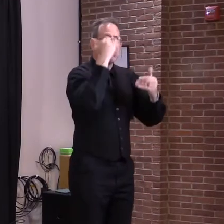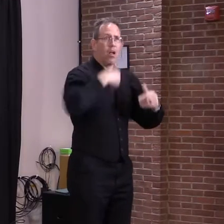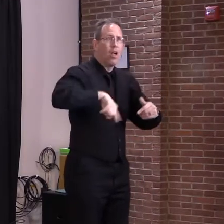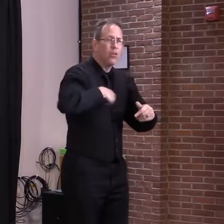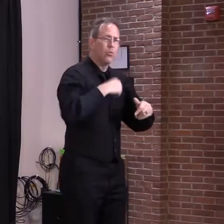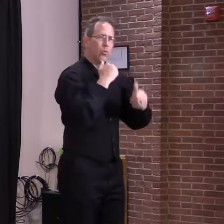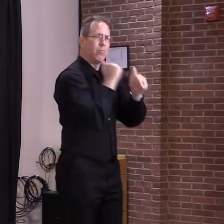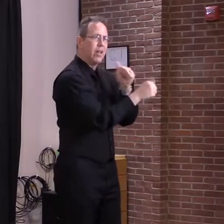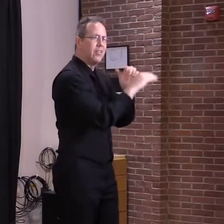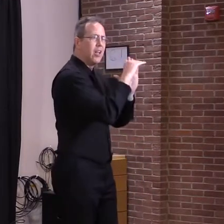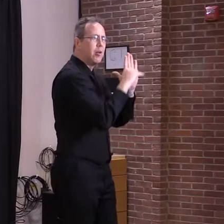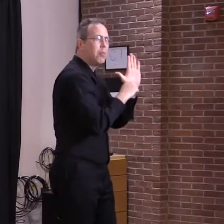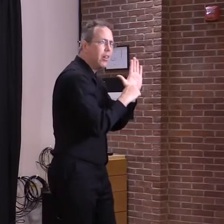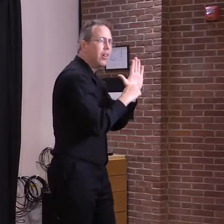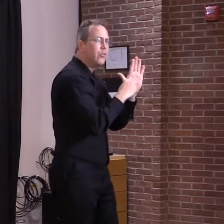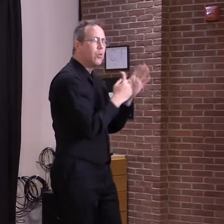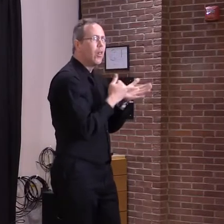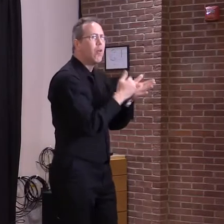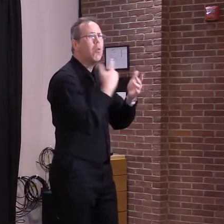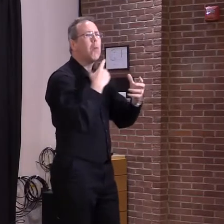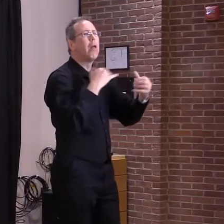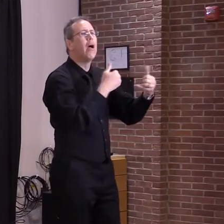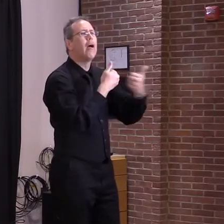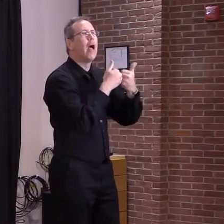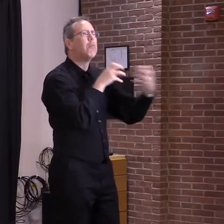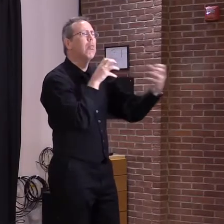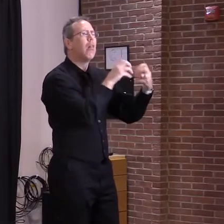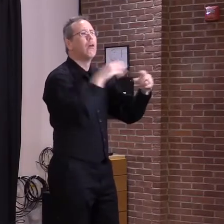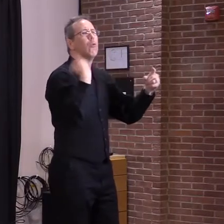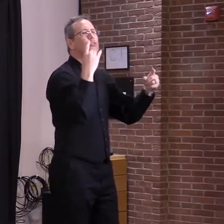that, I'll turn it over to Commissioner Goldstein.